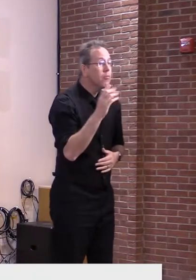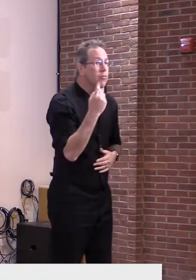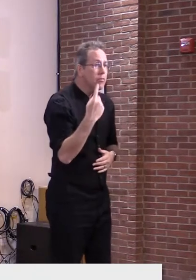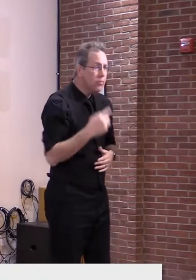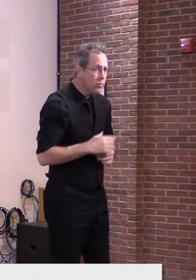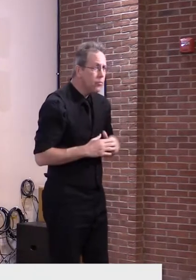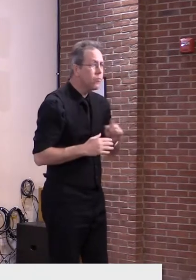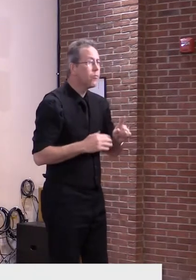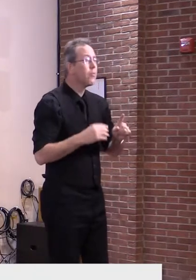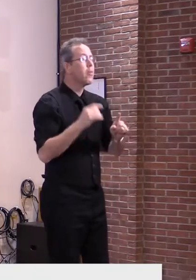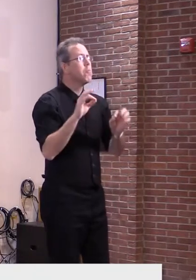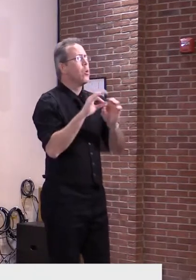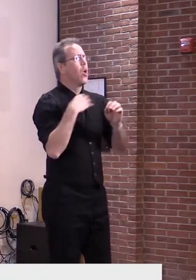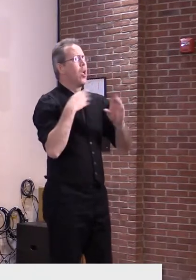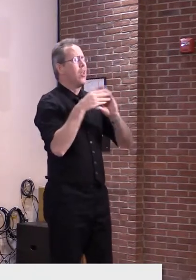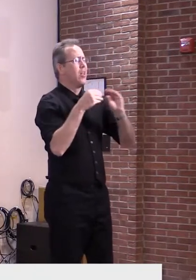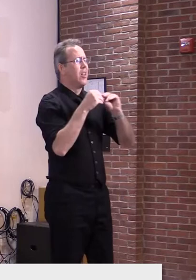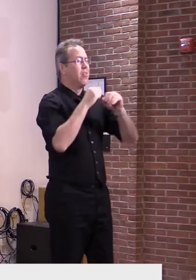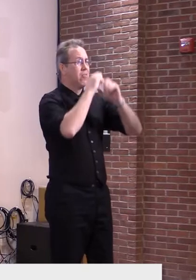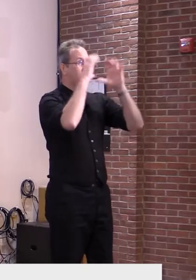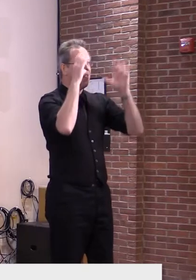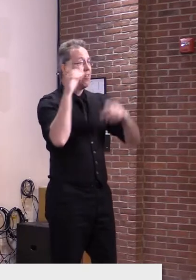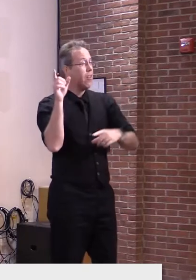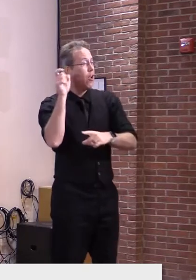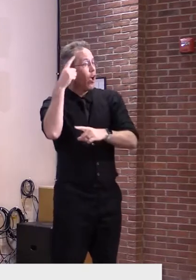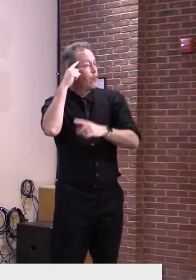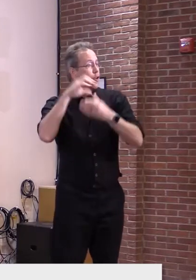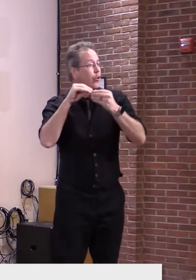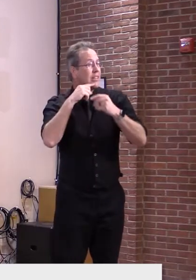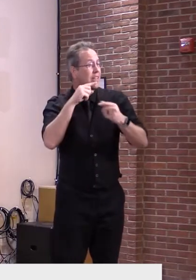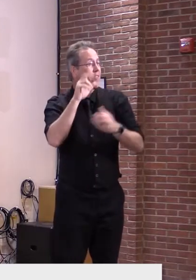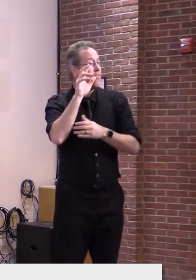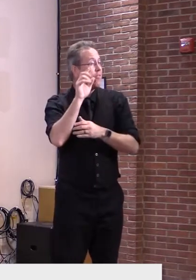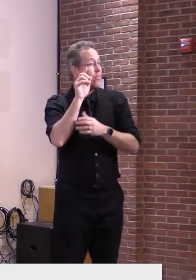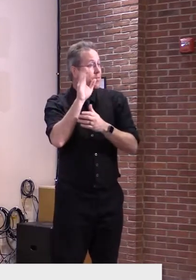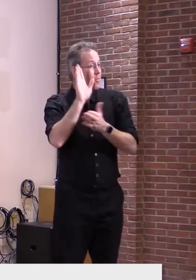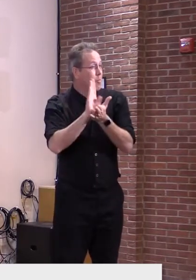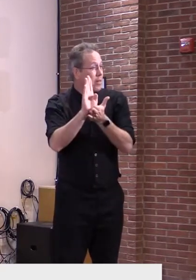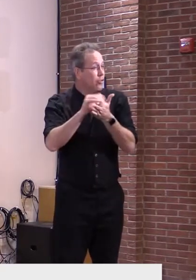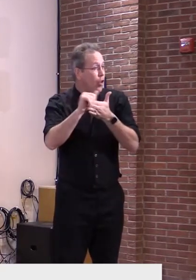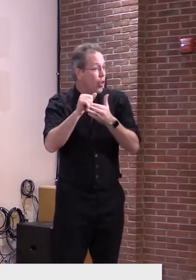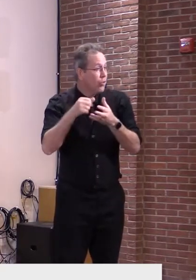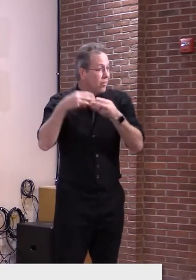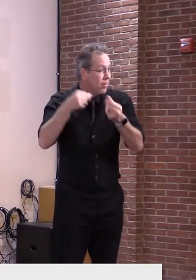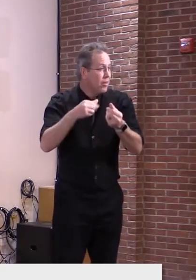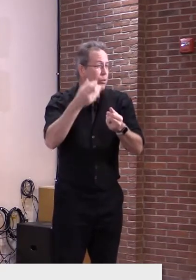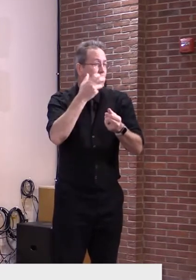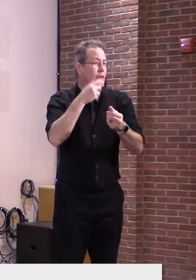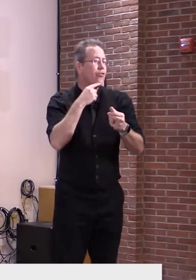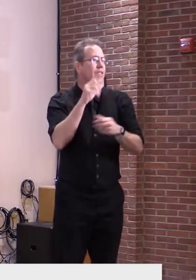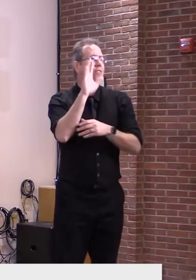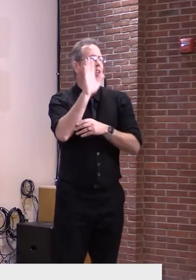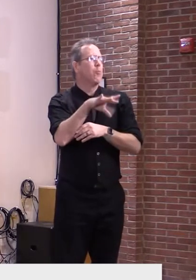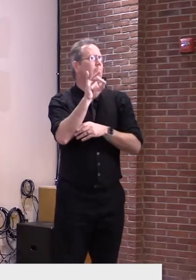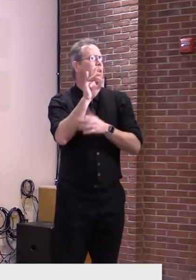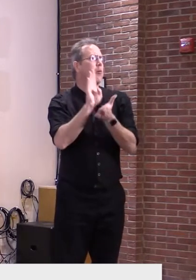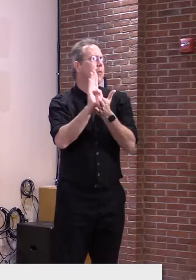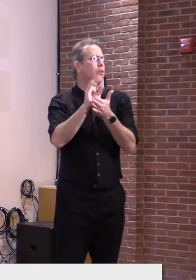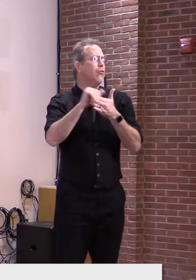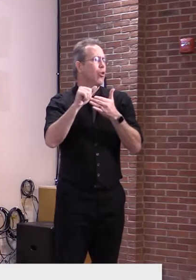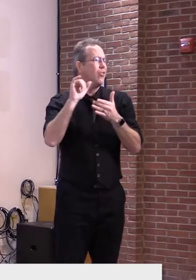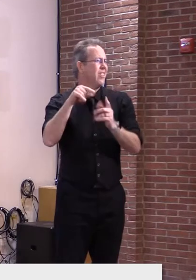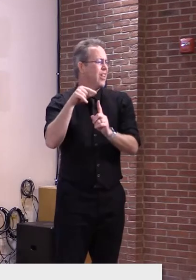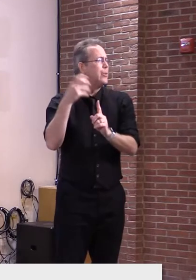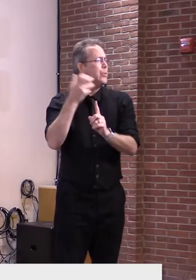scope of this. The governor said $5.7 billion. When you round up, it's $5.8 billion, just so you know.